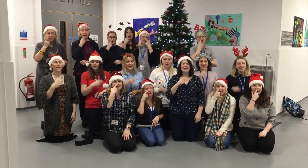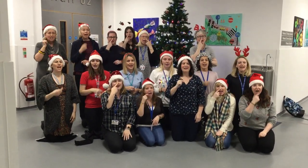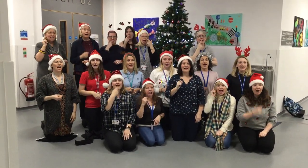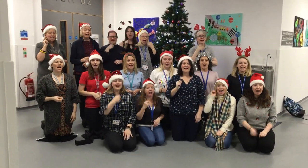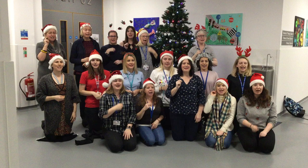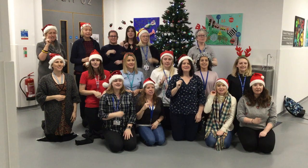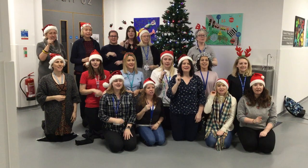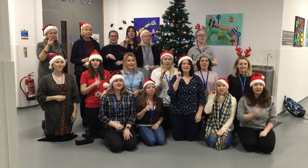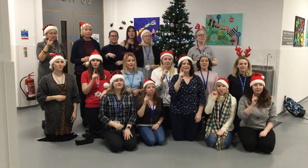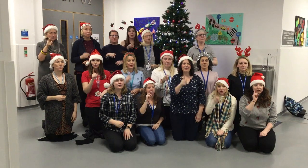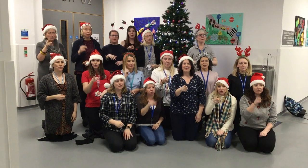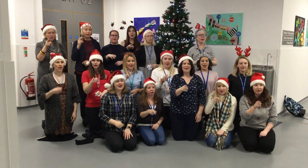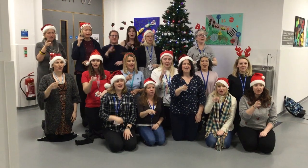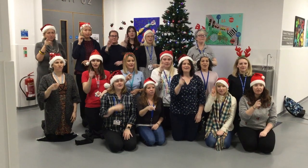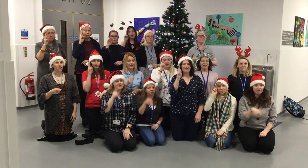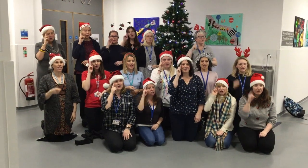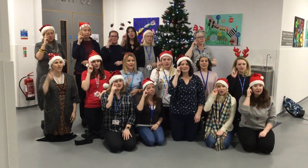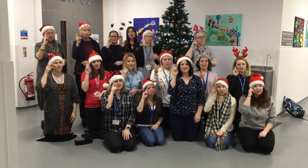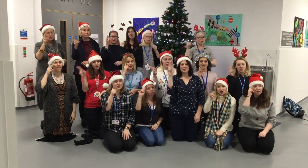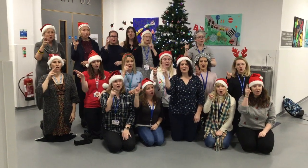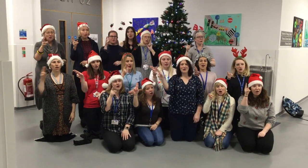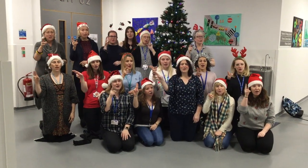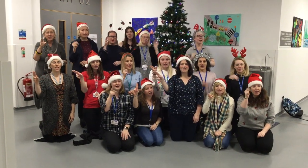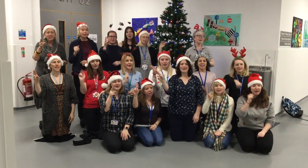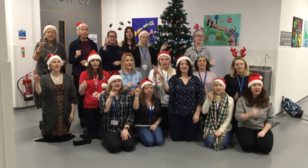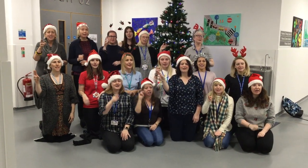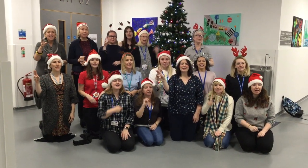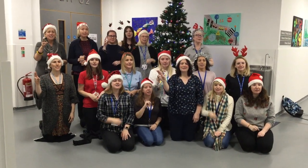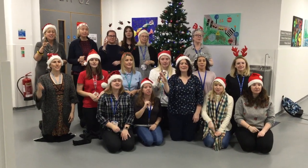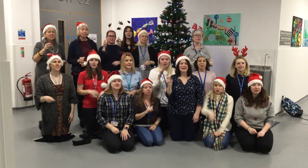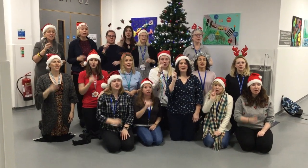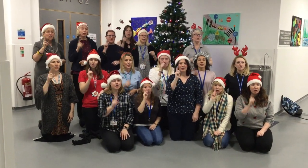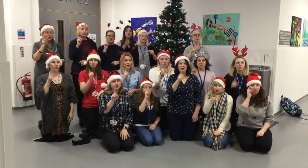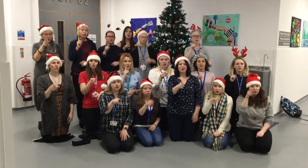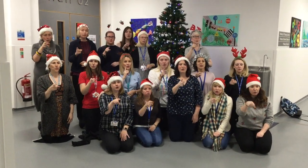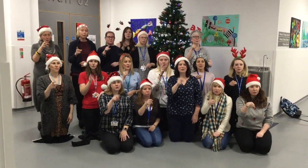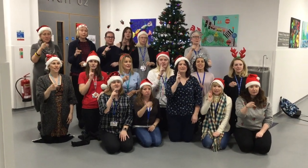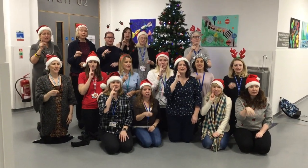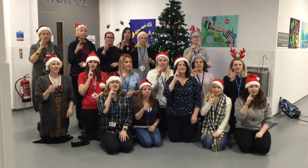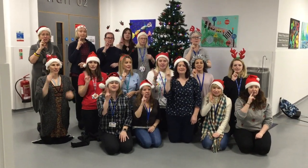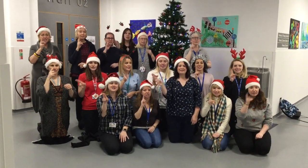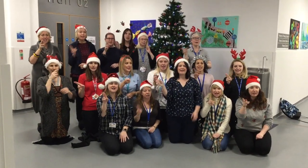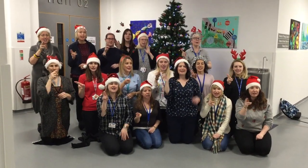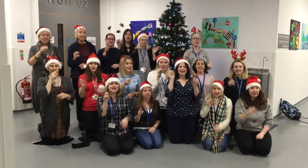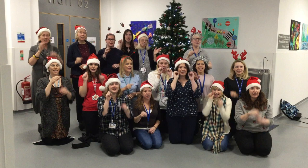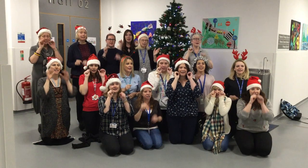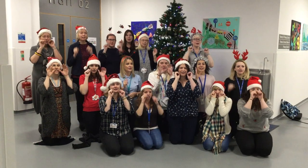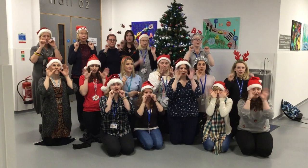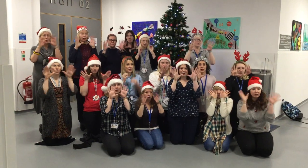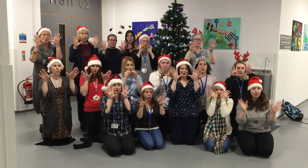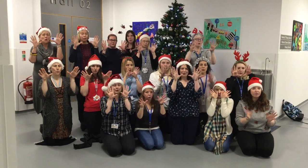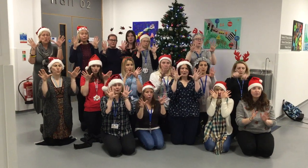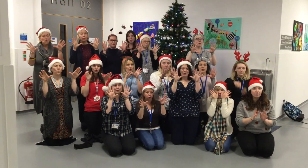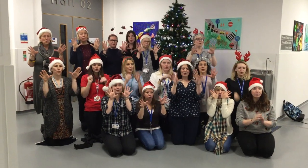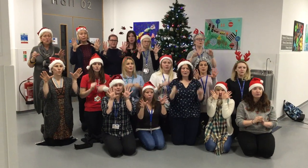And if you ever saw it, you would even say it glows